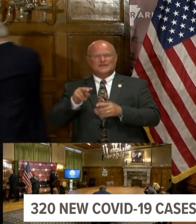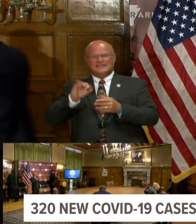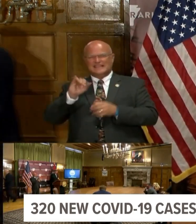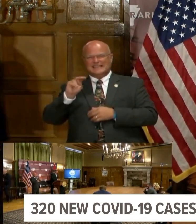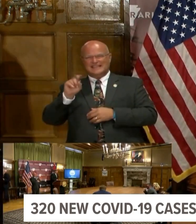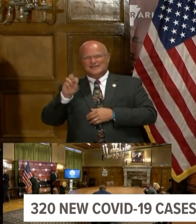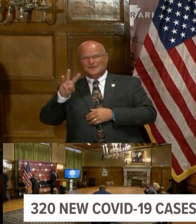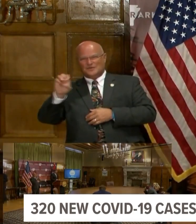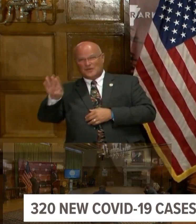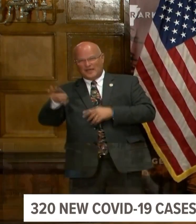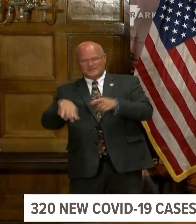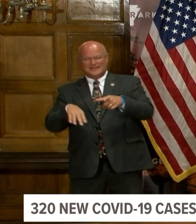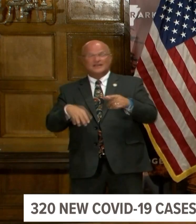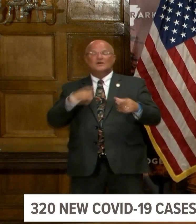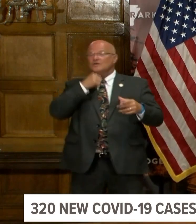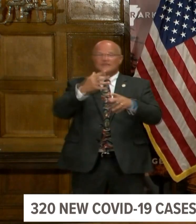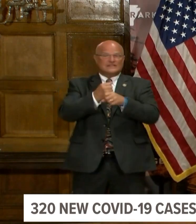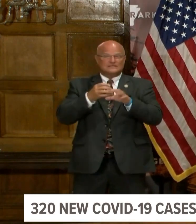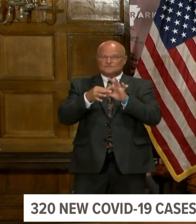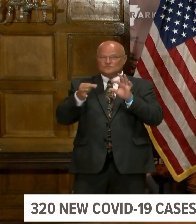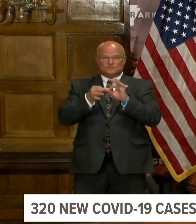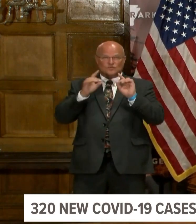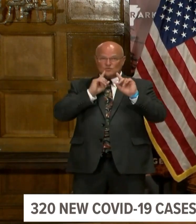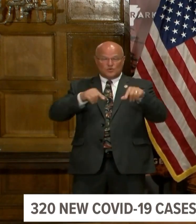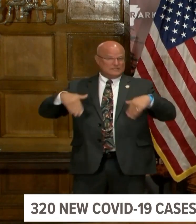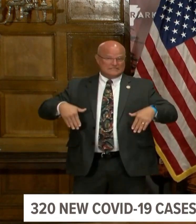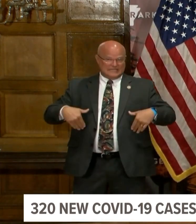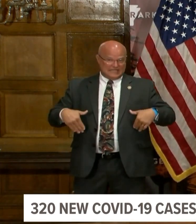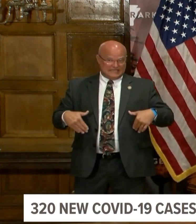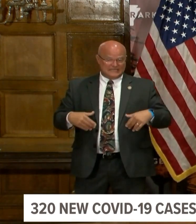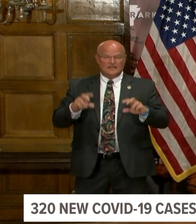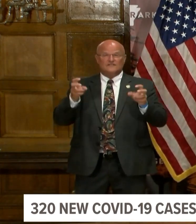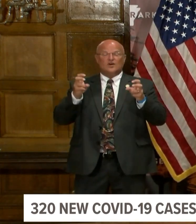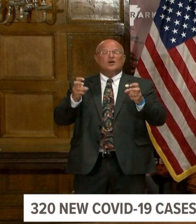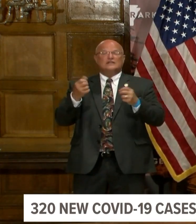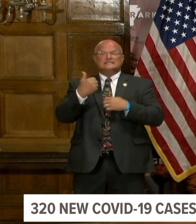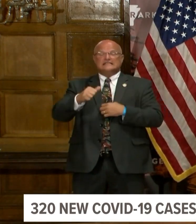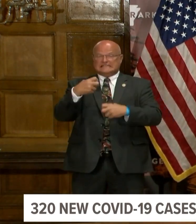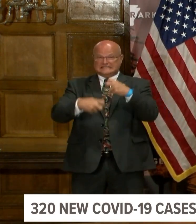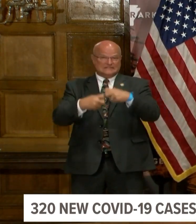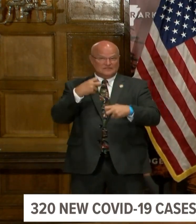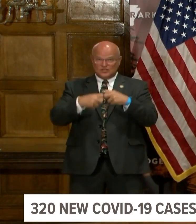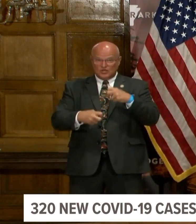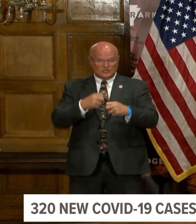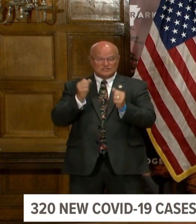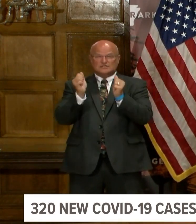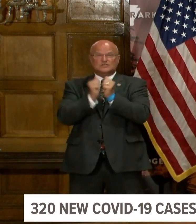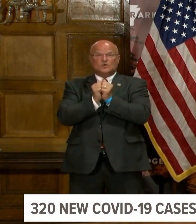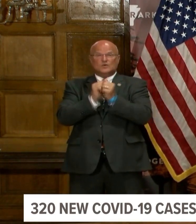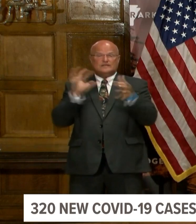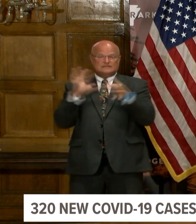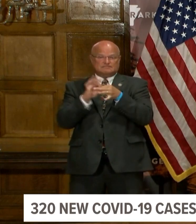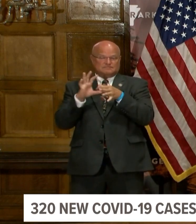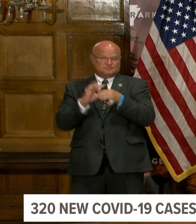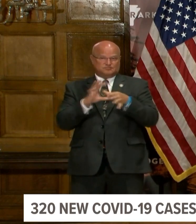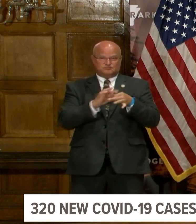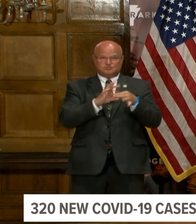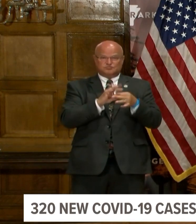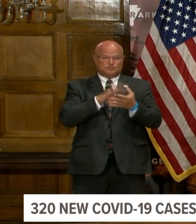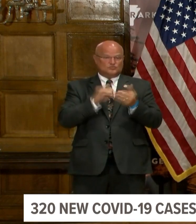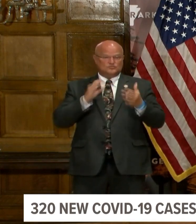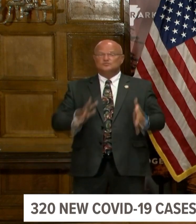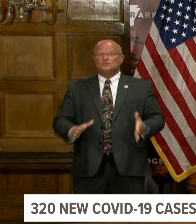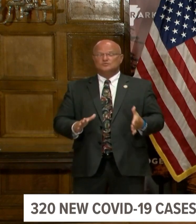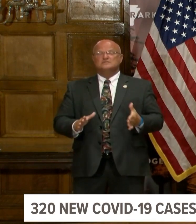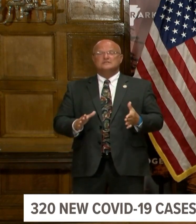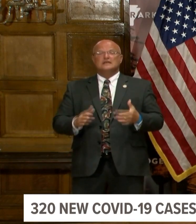We have not received any reports yet as far as any difficulties with connectivity or students.